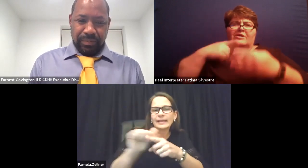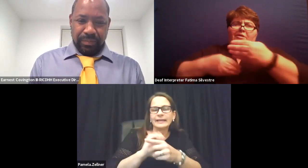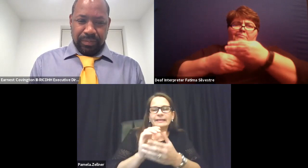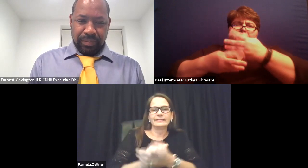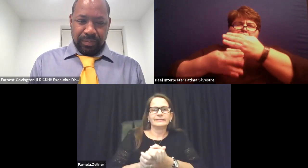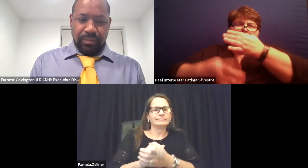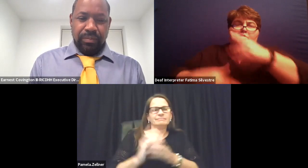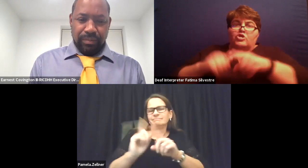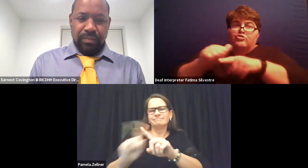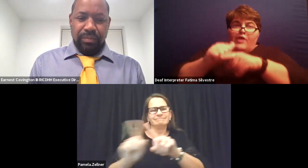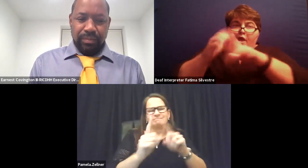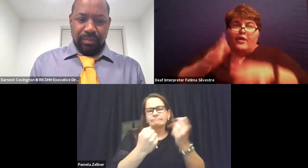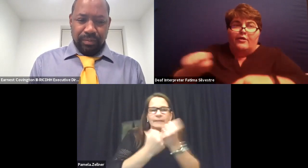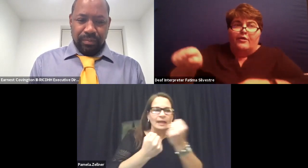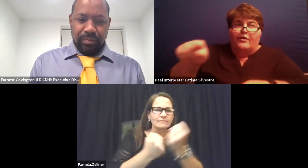legislative